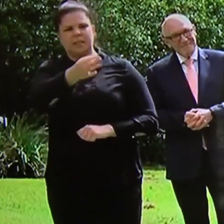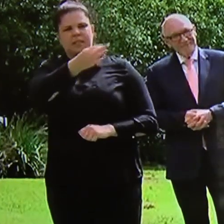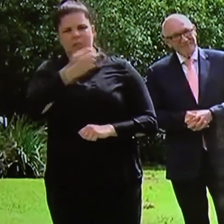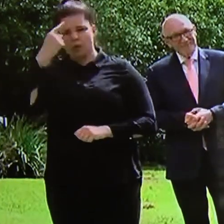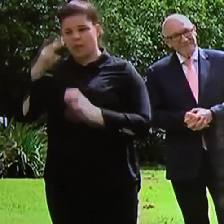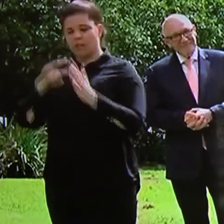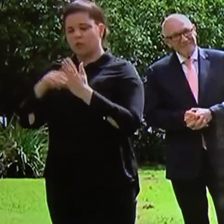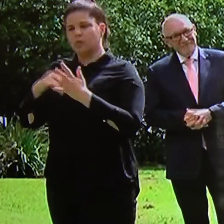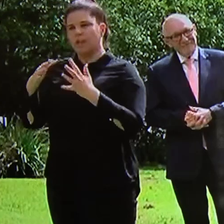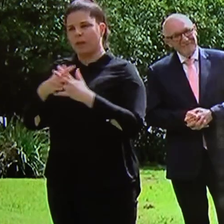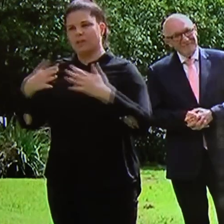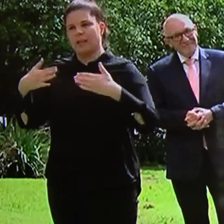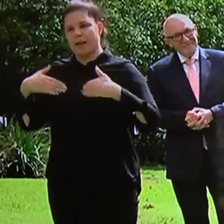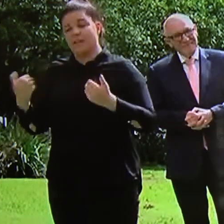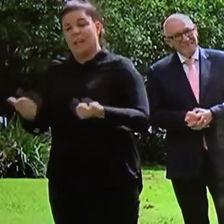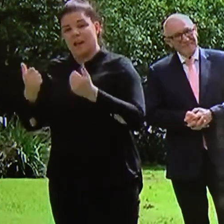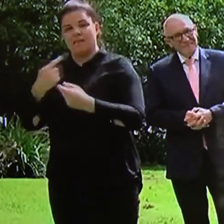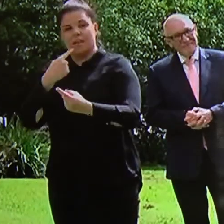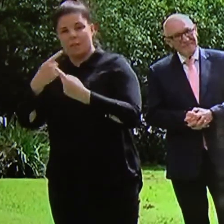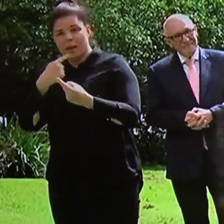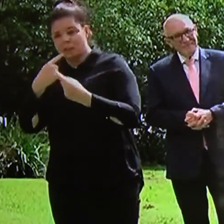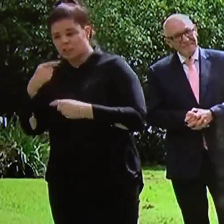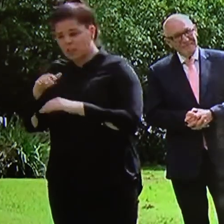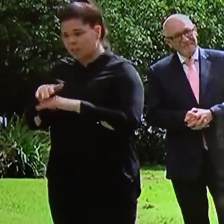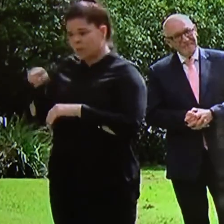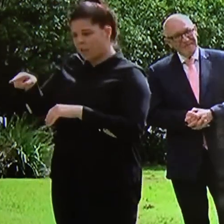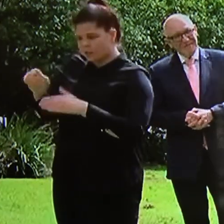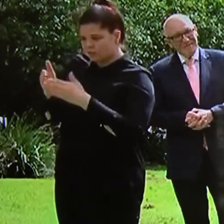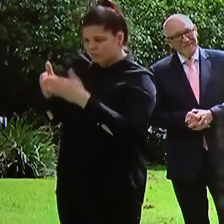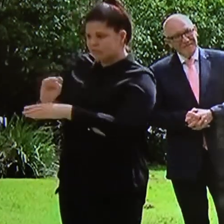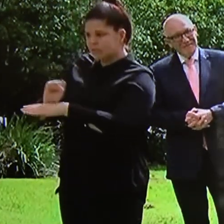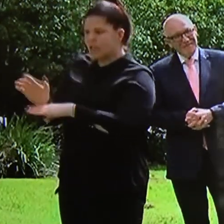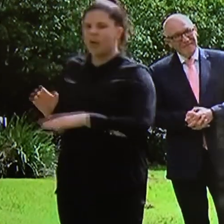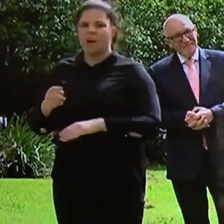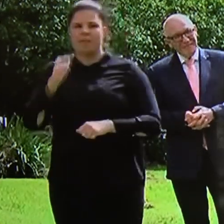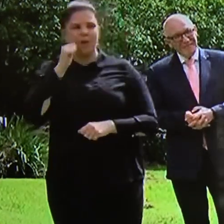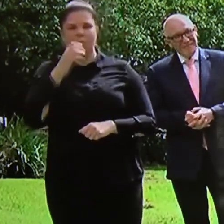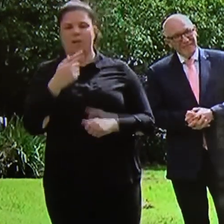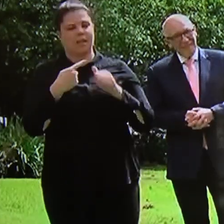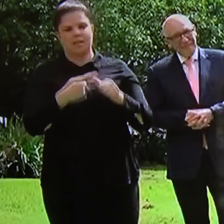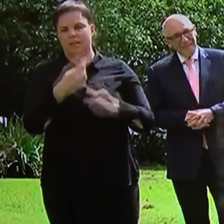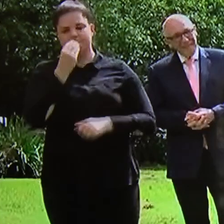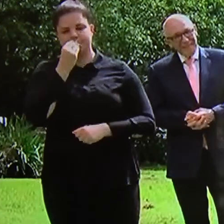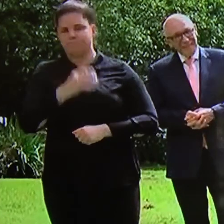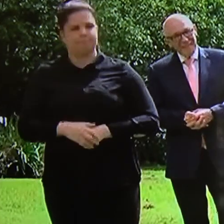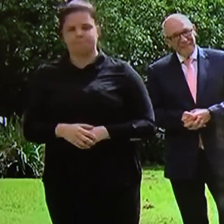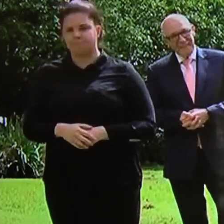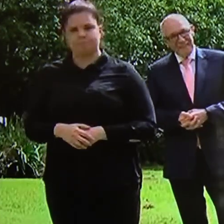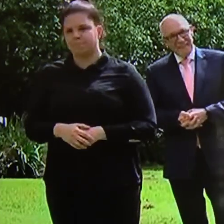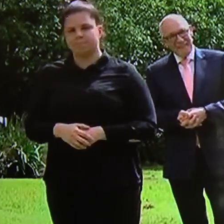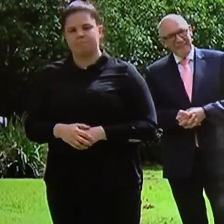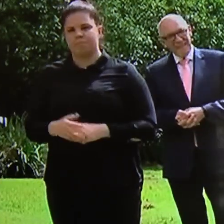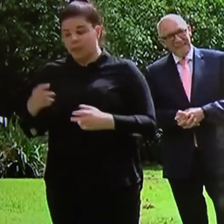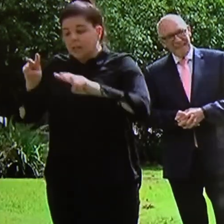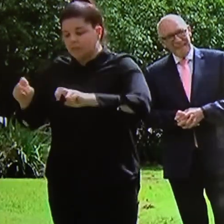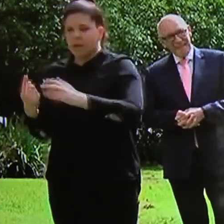enough information that coronavirus was something that the ship across the dock? As I said, I'm not commenting on any further. There's an investigation underway. I'll say